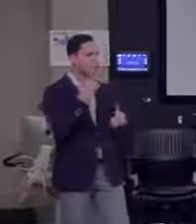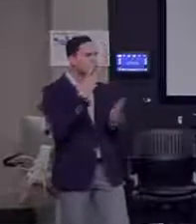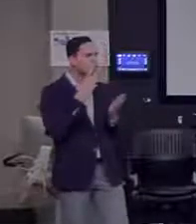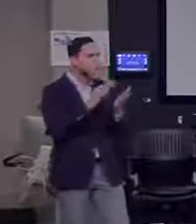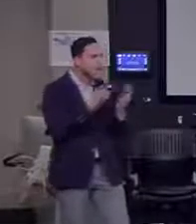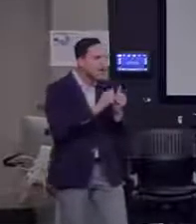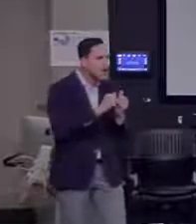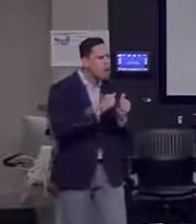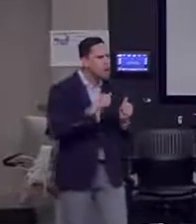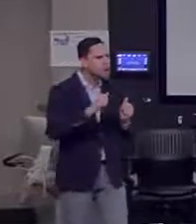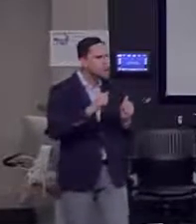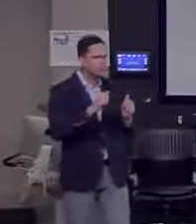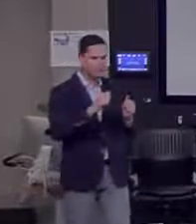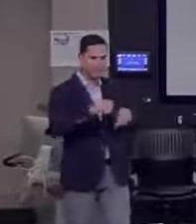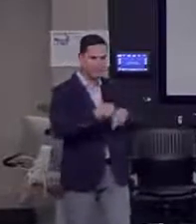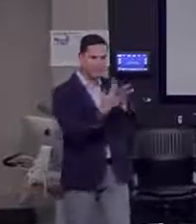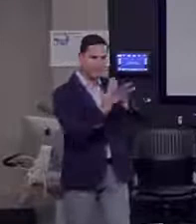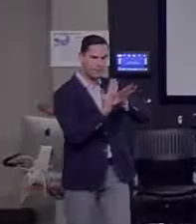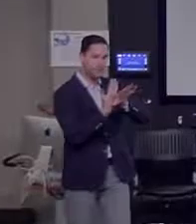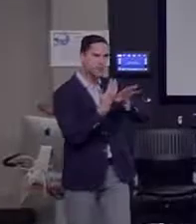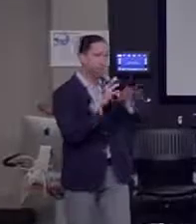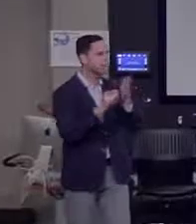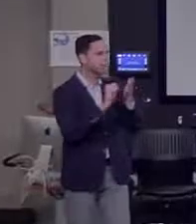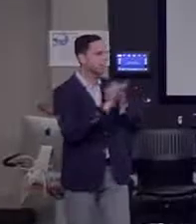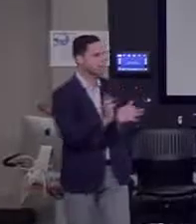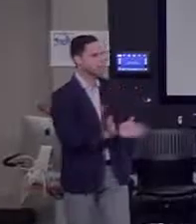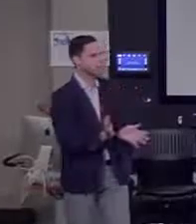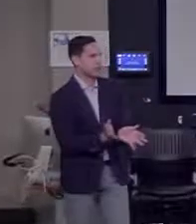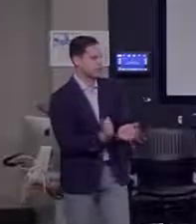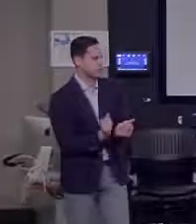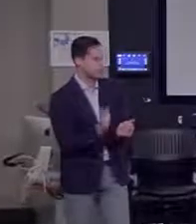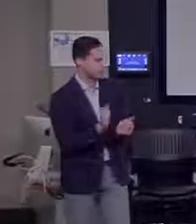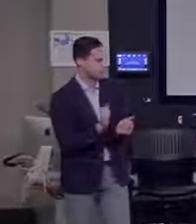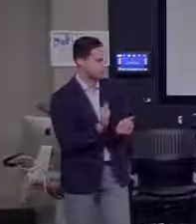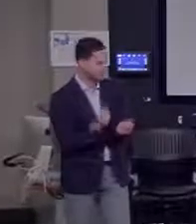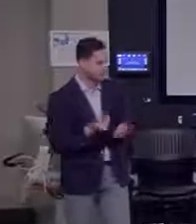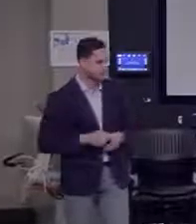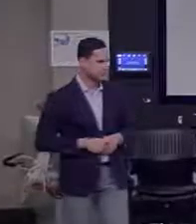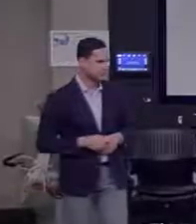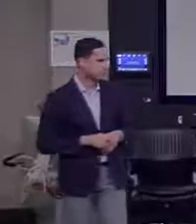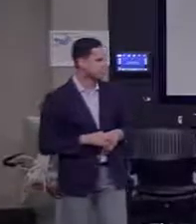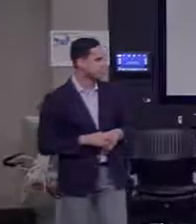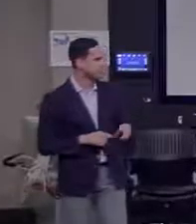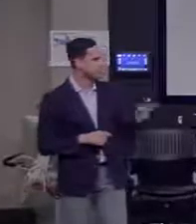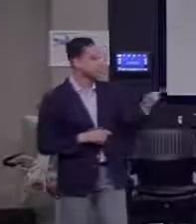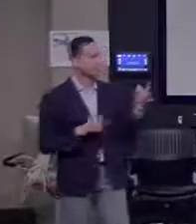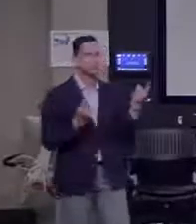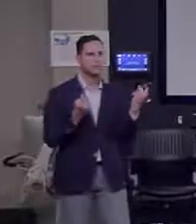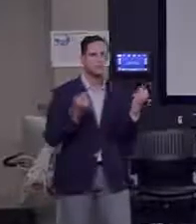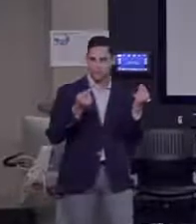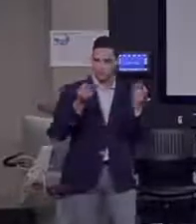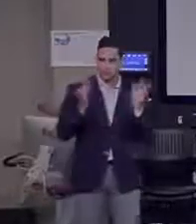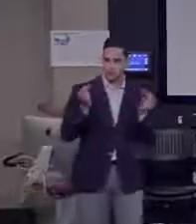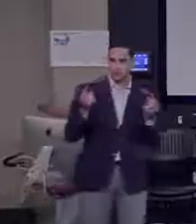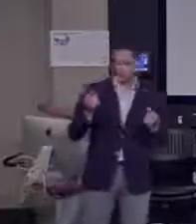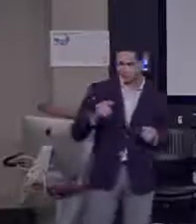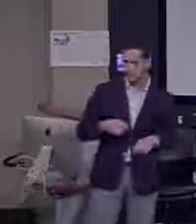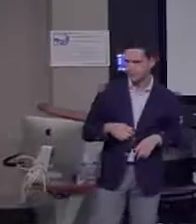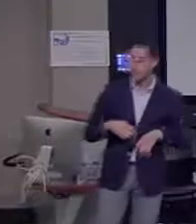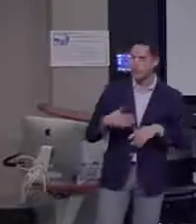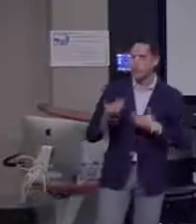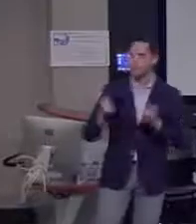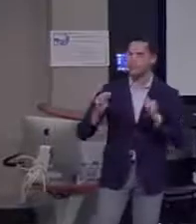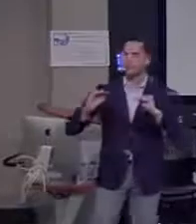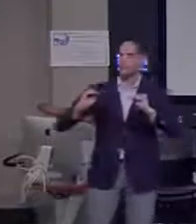published. What we decided to do was to teach a child 2 new words. And we knew that